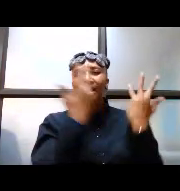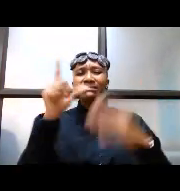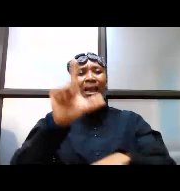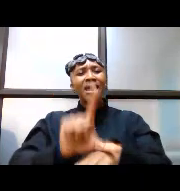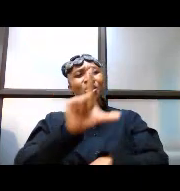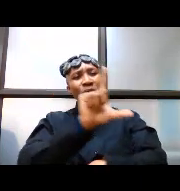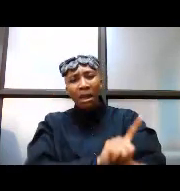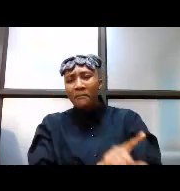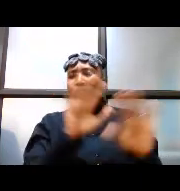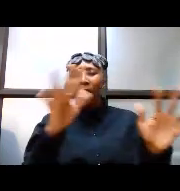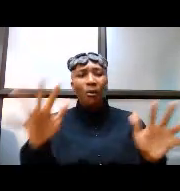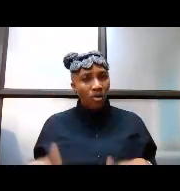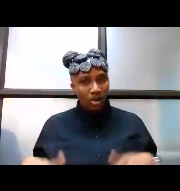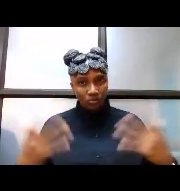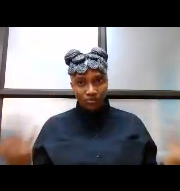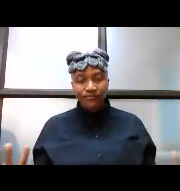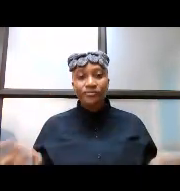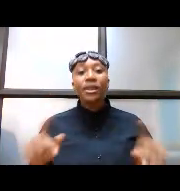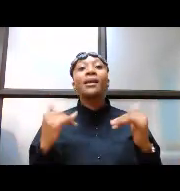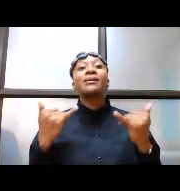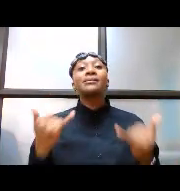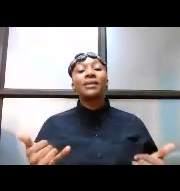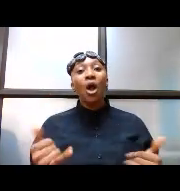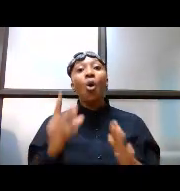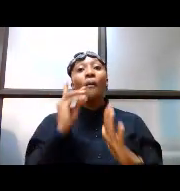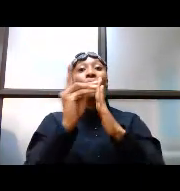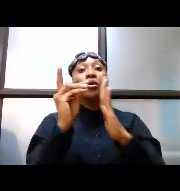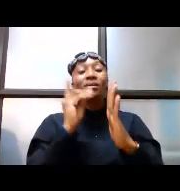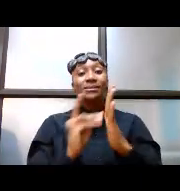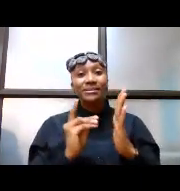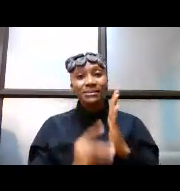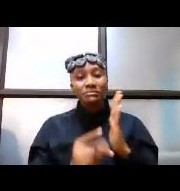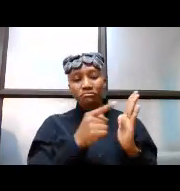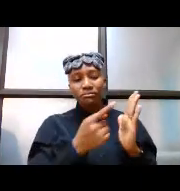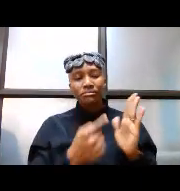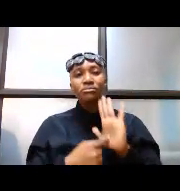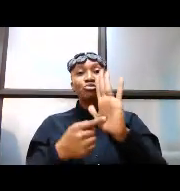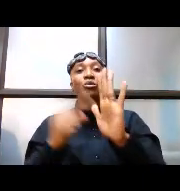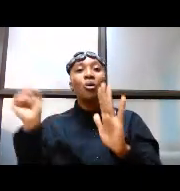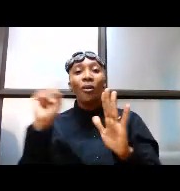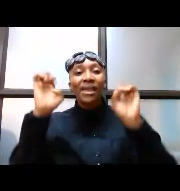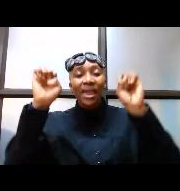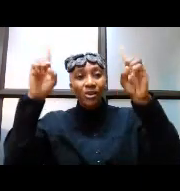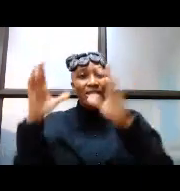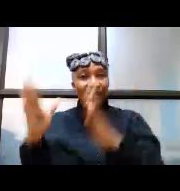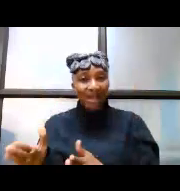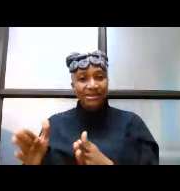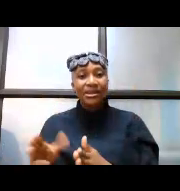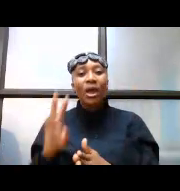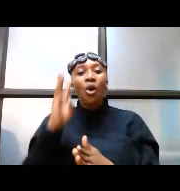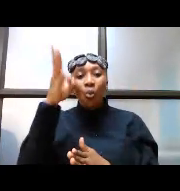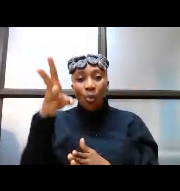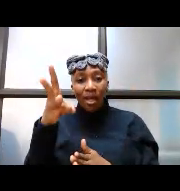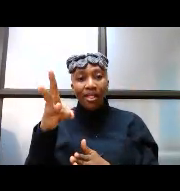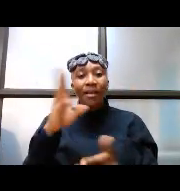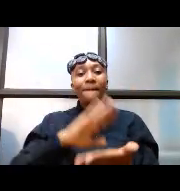on. Now, the policy itself says educators are going to be resources